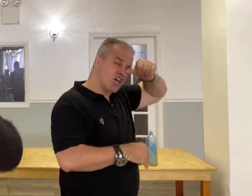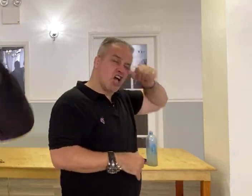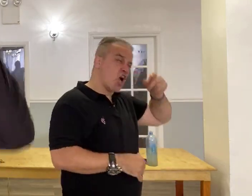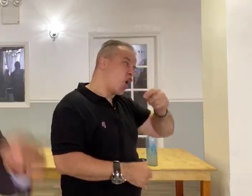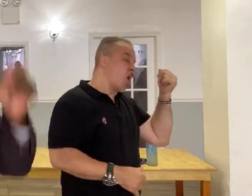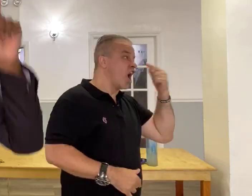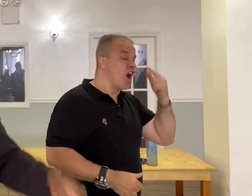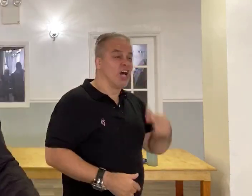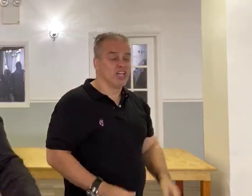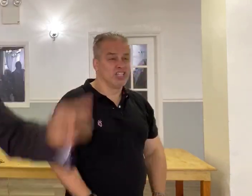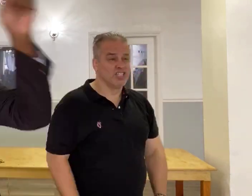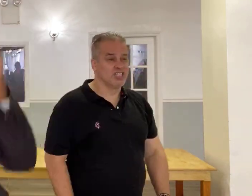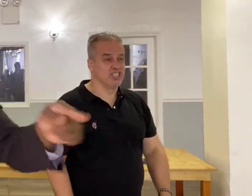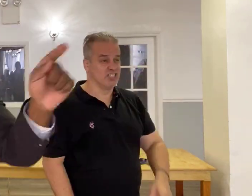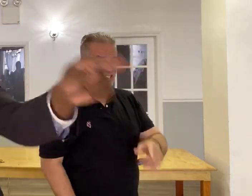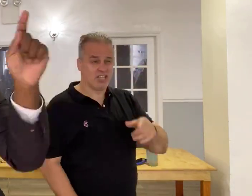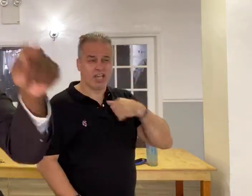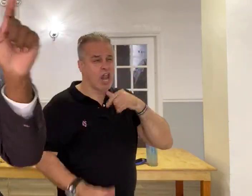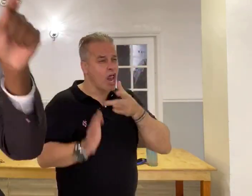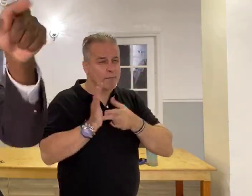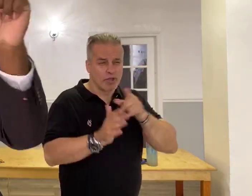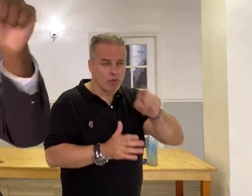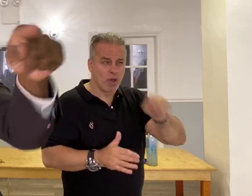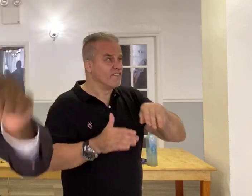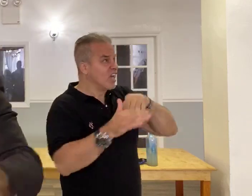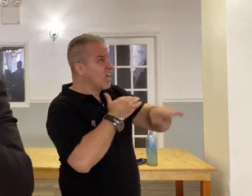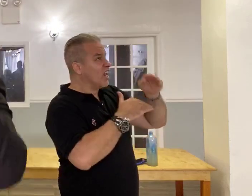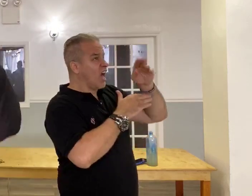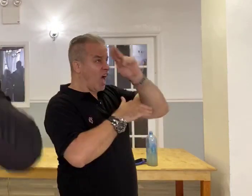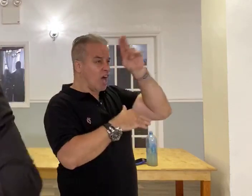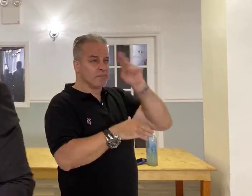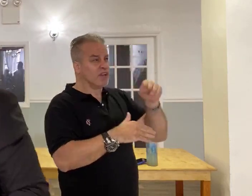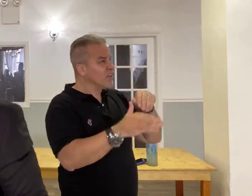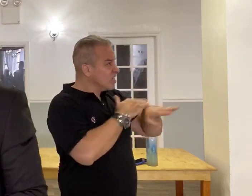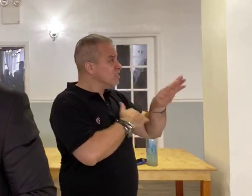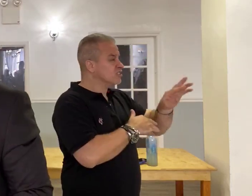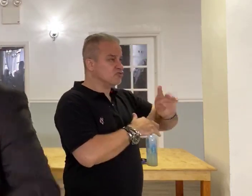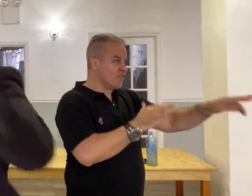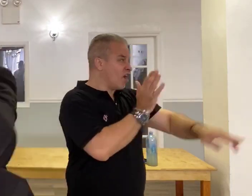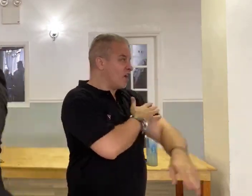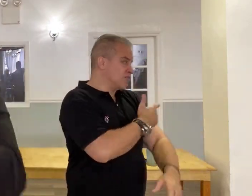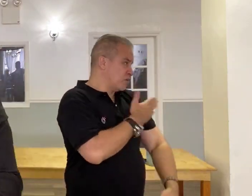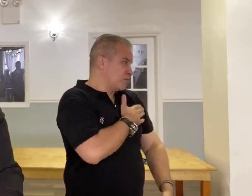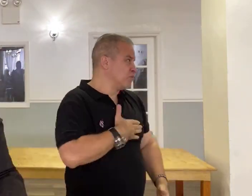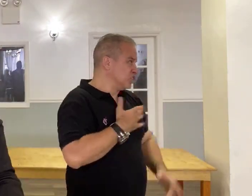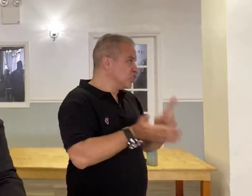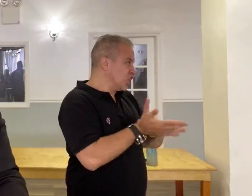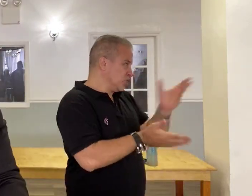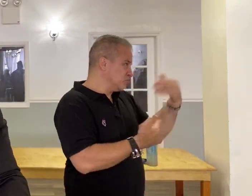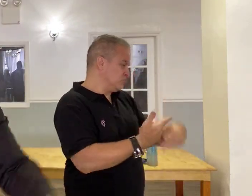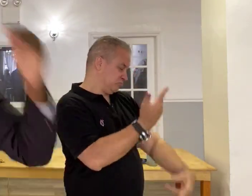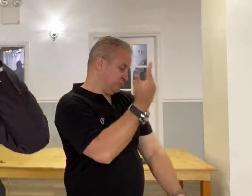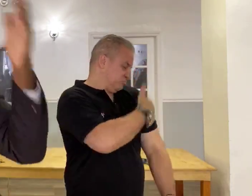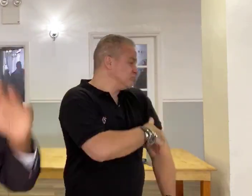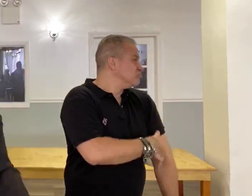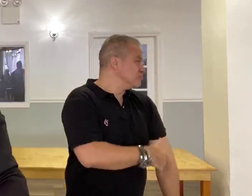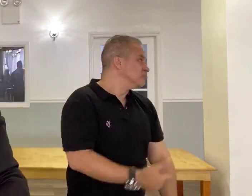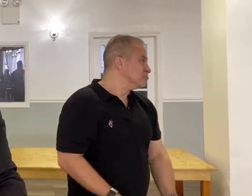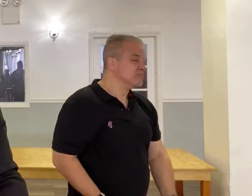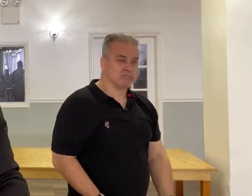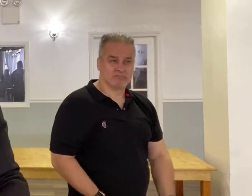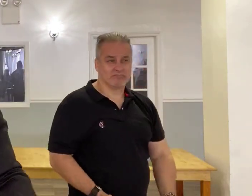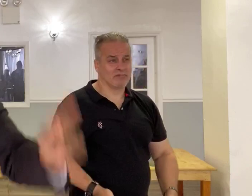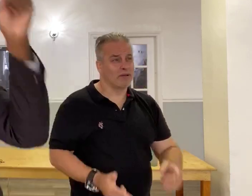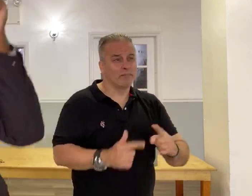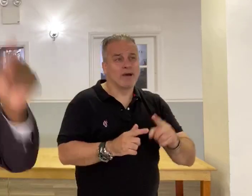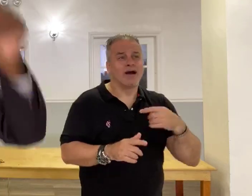the dearest thing to you, the thing that you cherish the most. It might be your right arm. It might be your right leg. It might be one